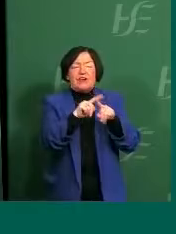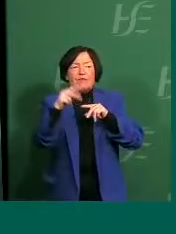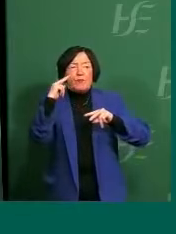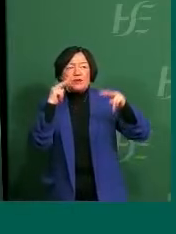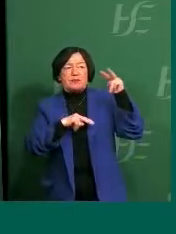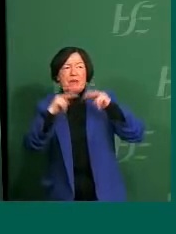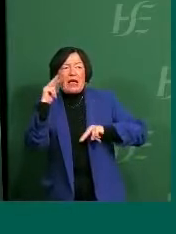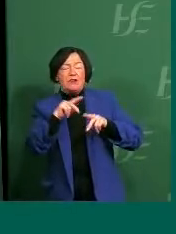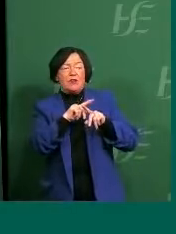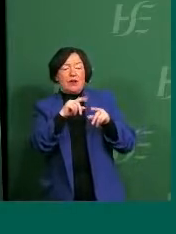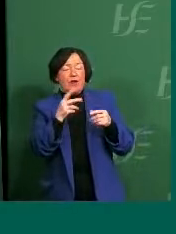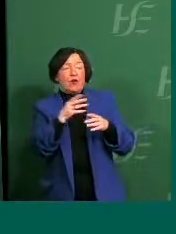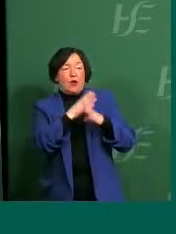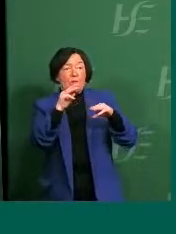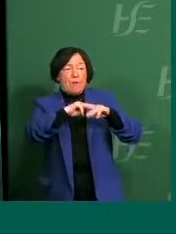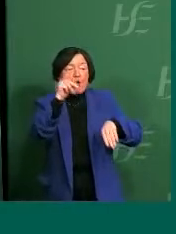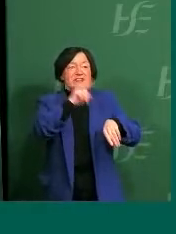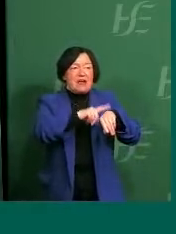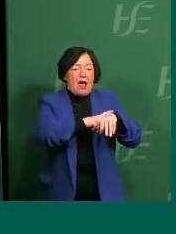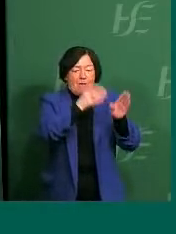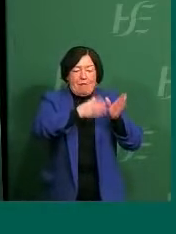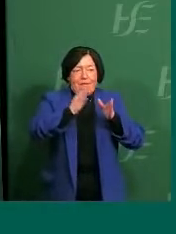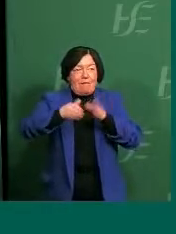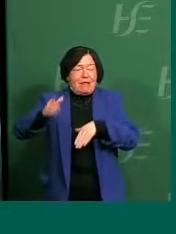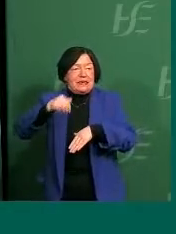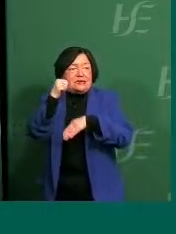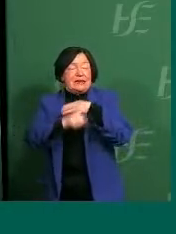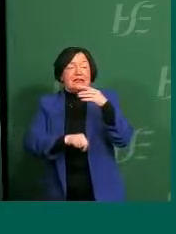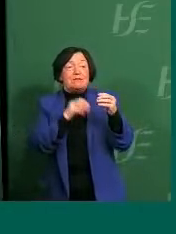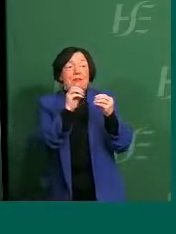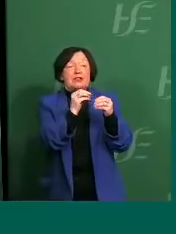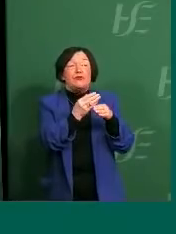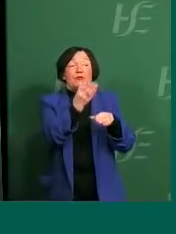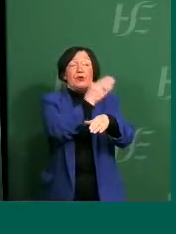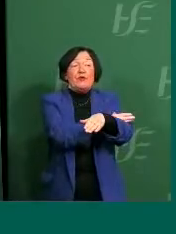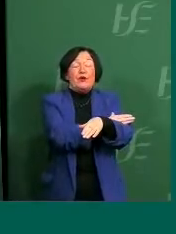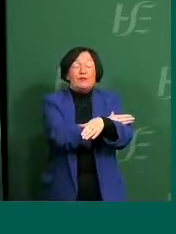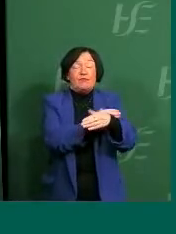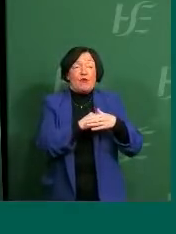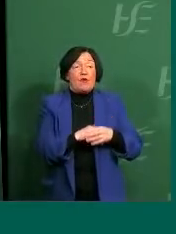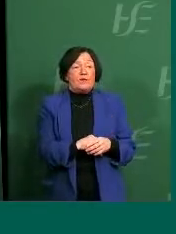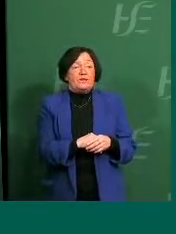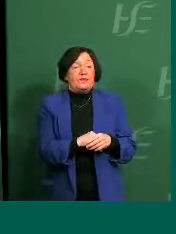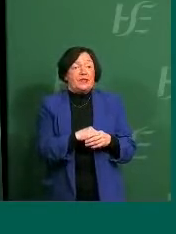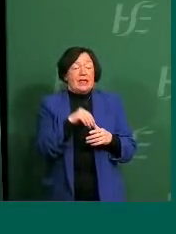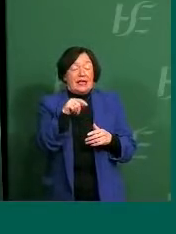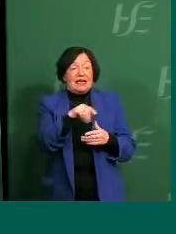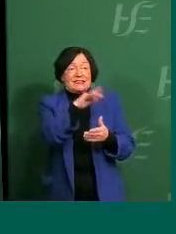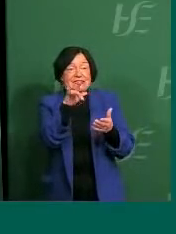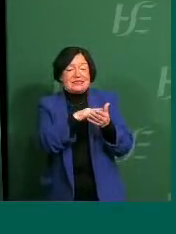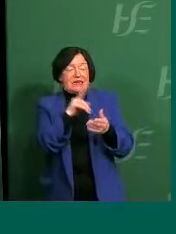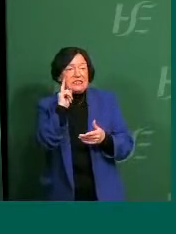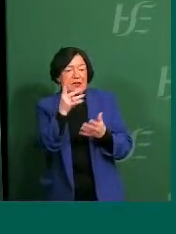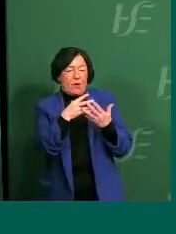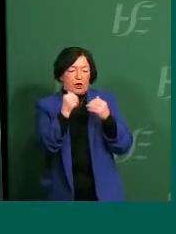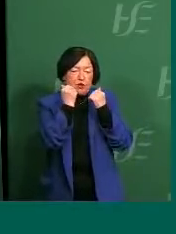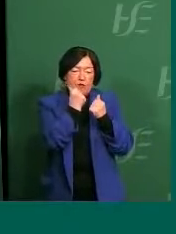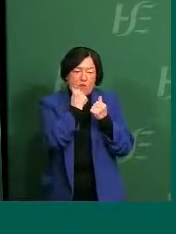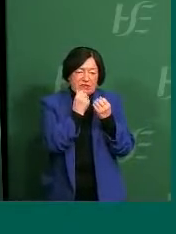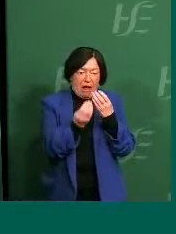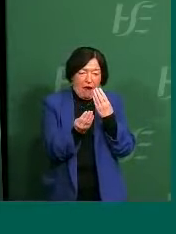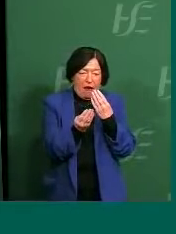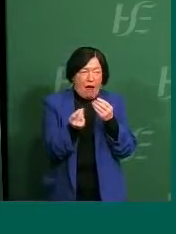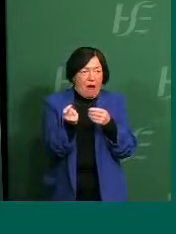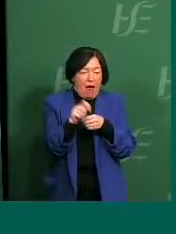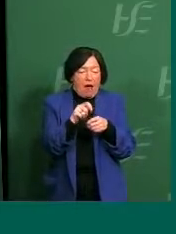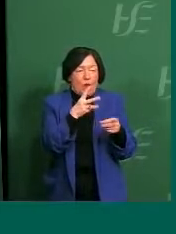perspectives. We're releasing more slots during the day. I've mentioned previously that what we do is, as the centres see what the attendance rates are, they will